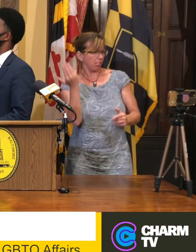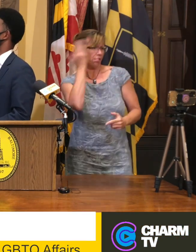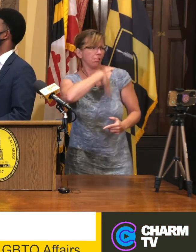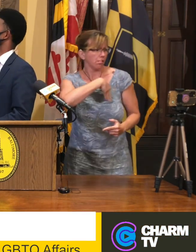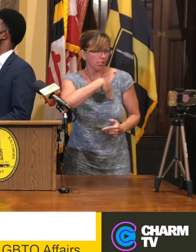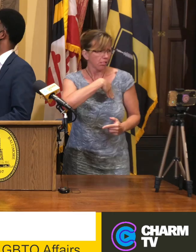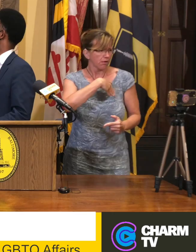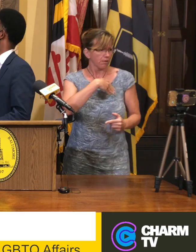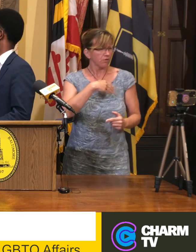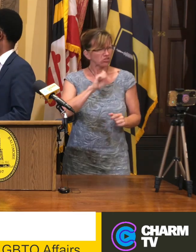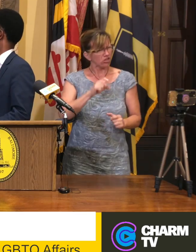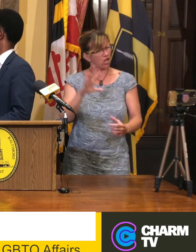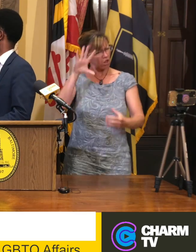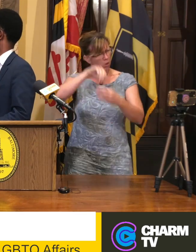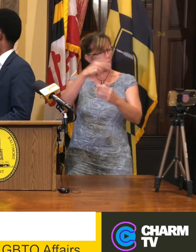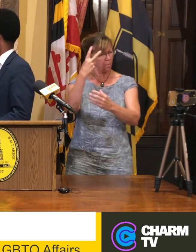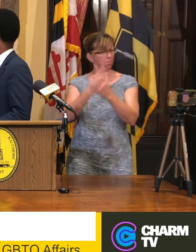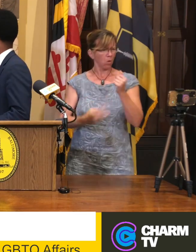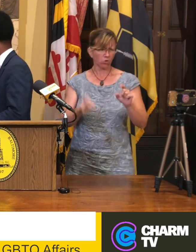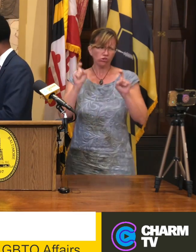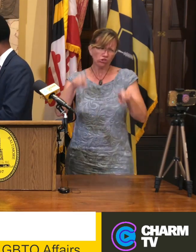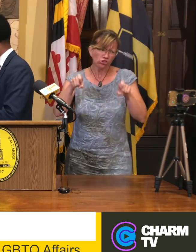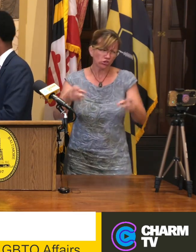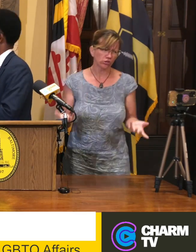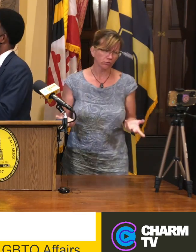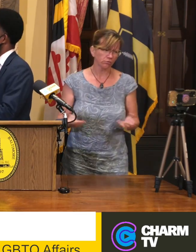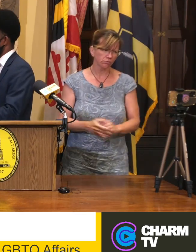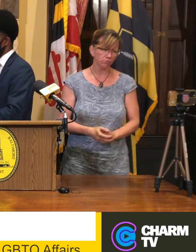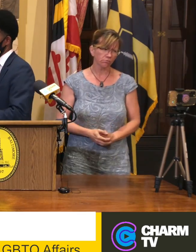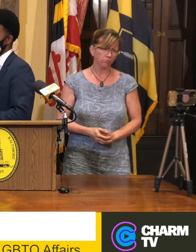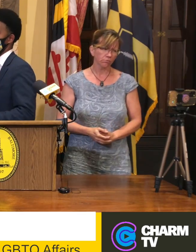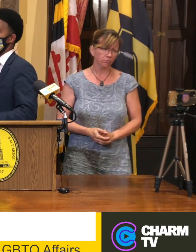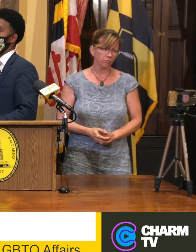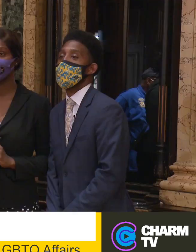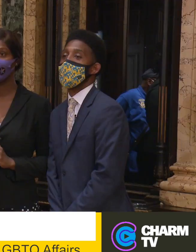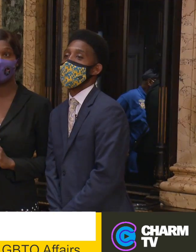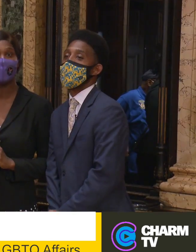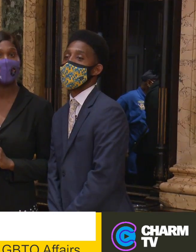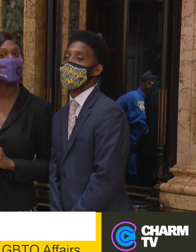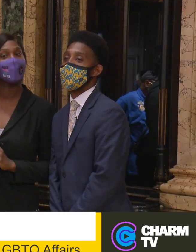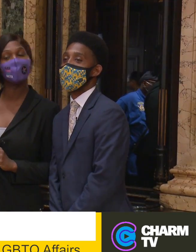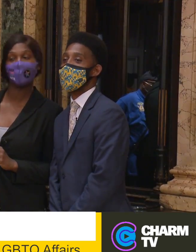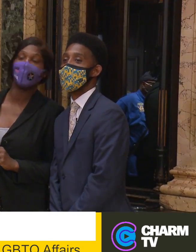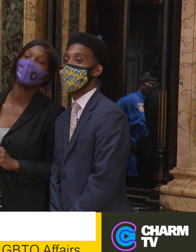and that folks can just continue to build on that work. So thank you, sir, and thank you, everybody.